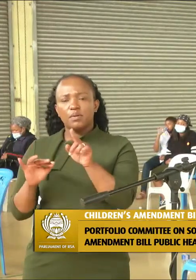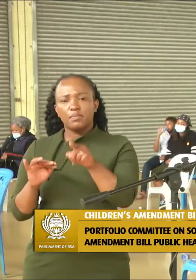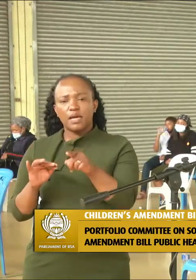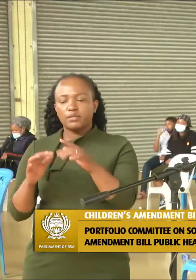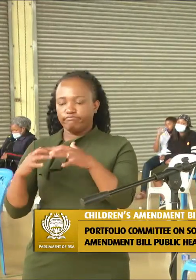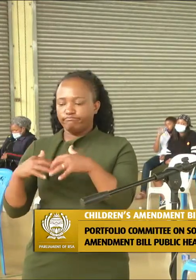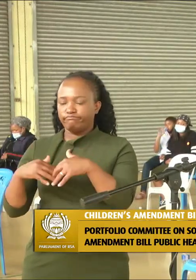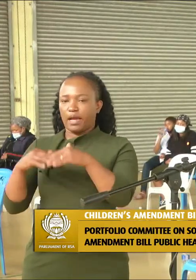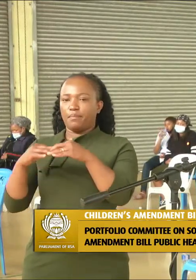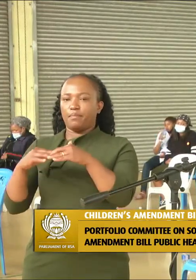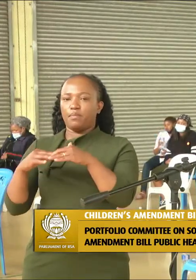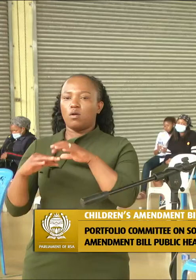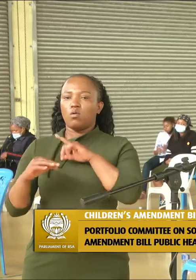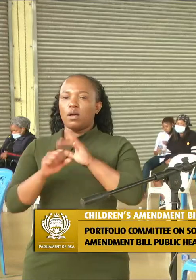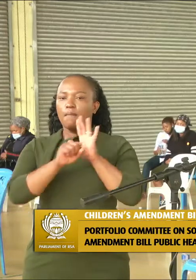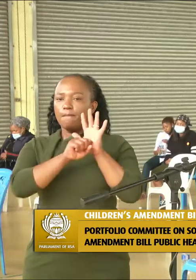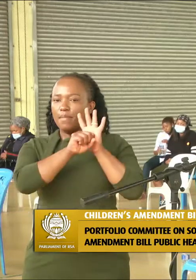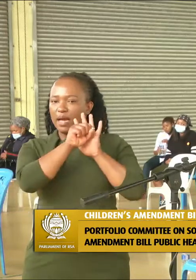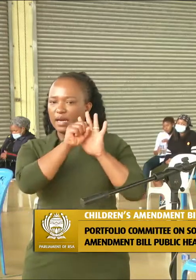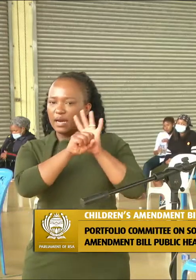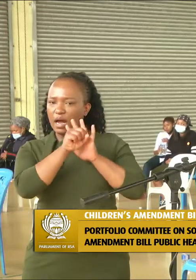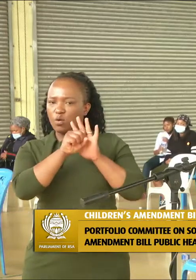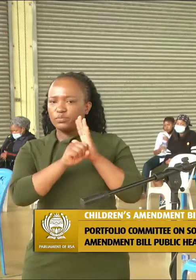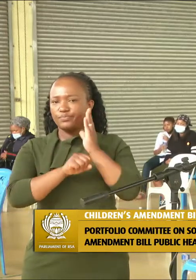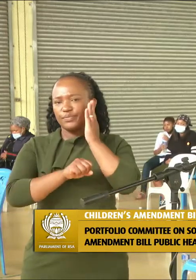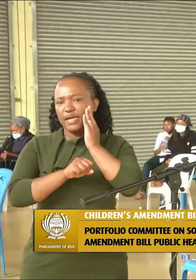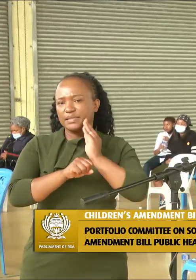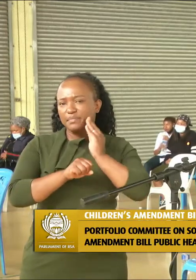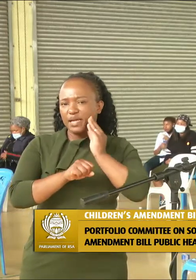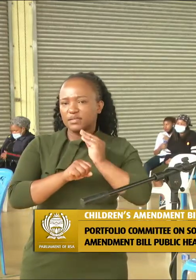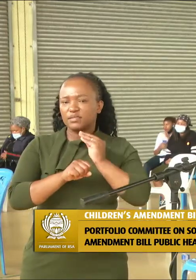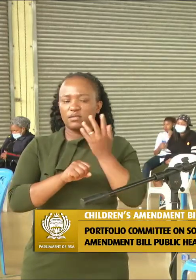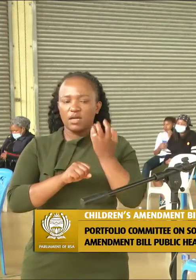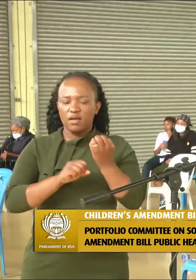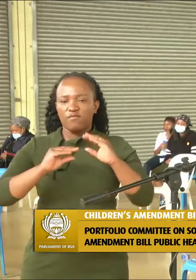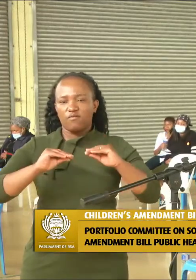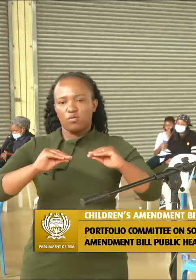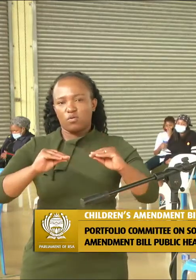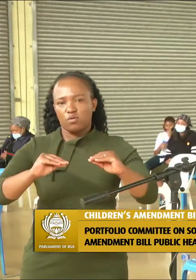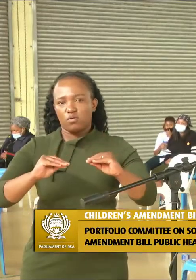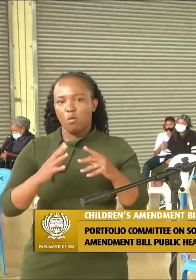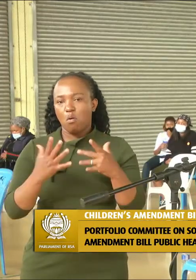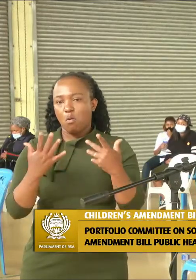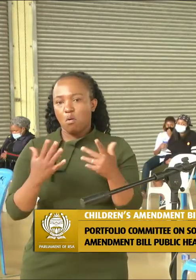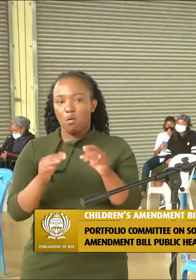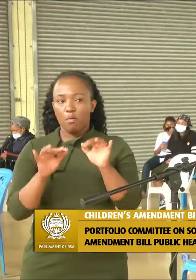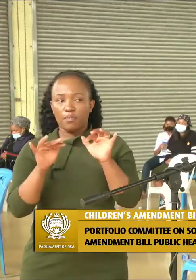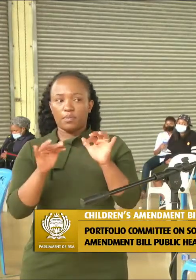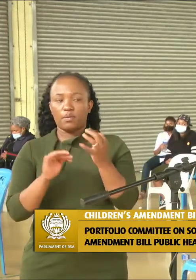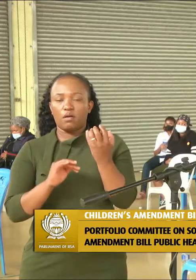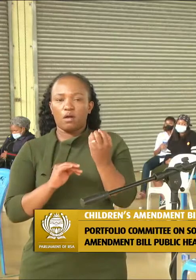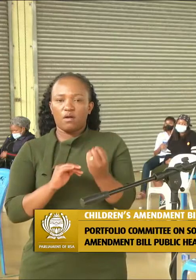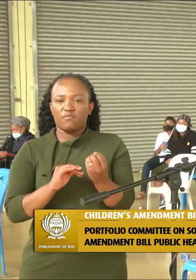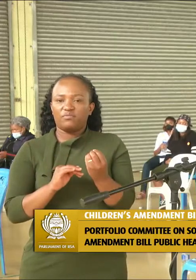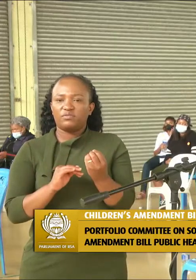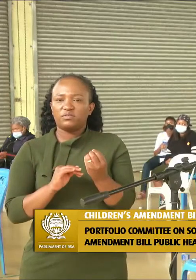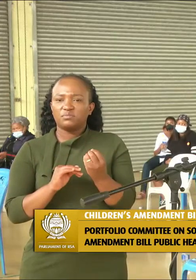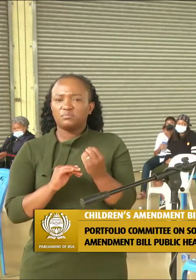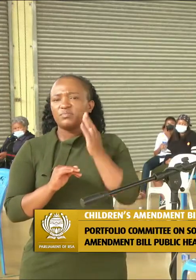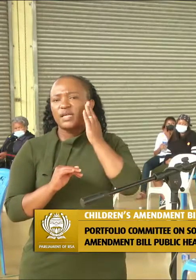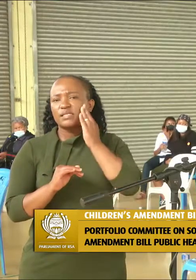i-background, mhlampe yakwa-education noma abanolwazi mayelana ngokusebenza